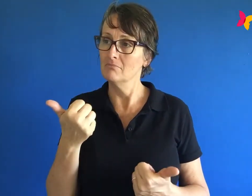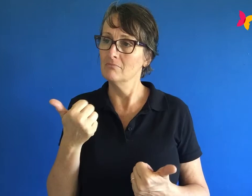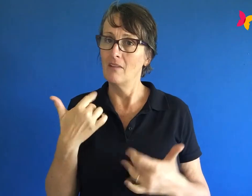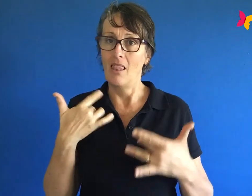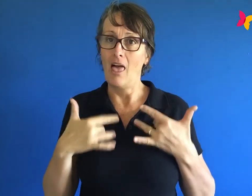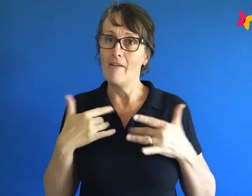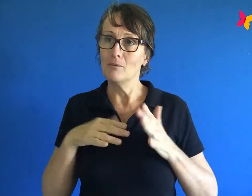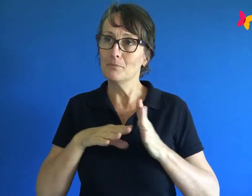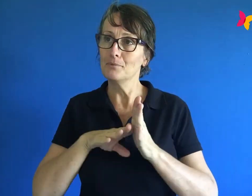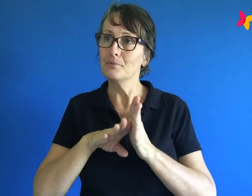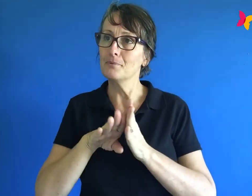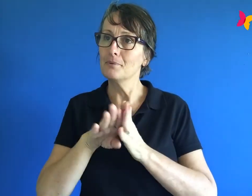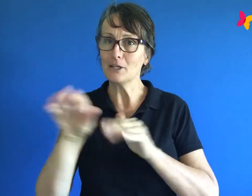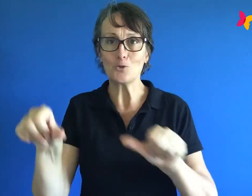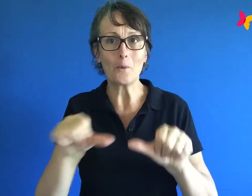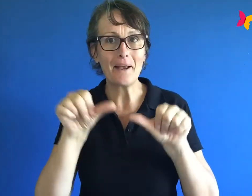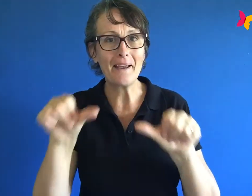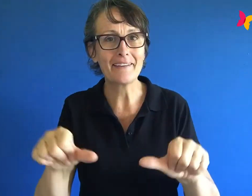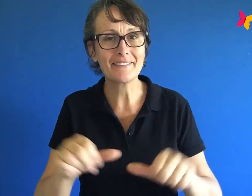I've done okay.